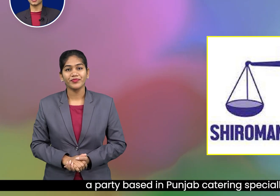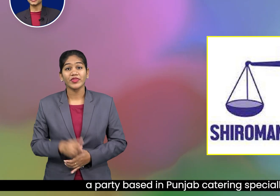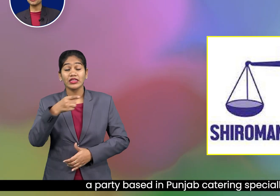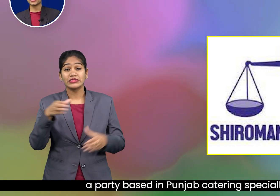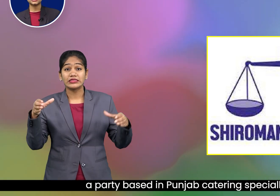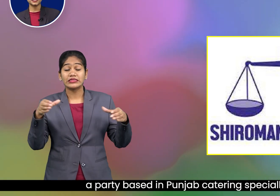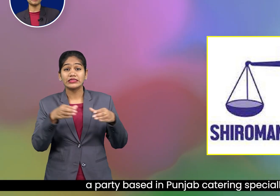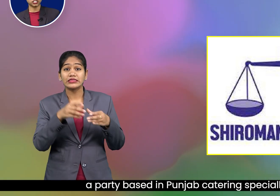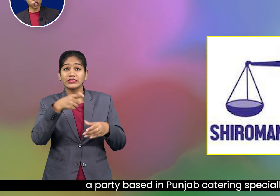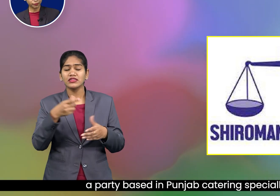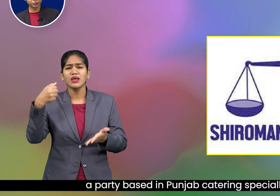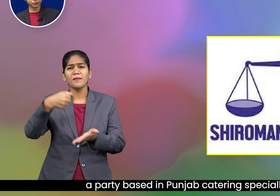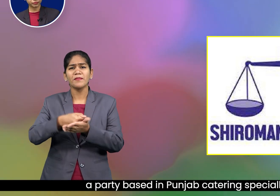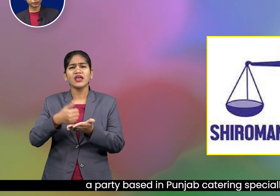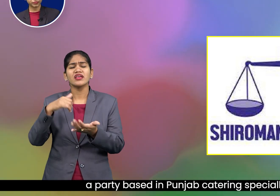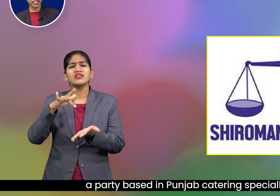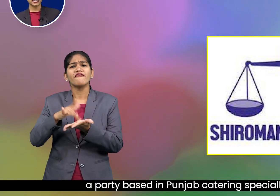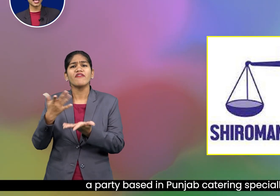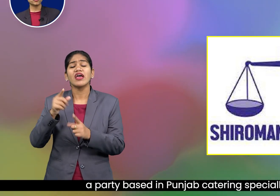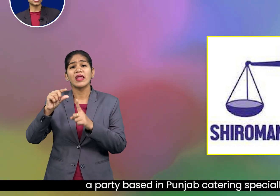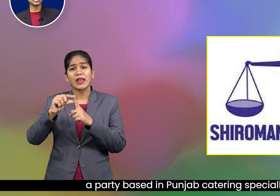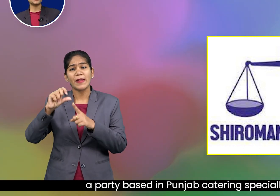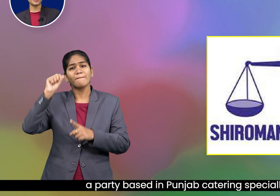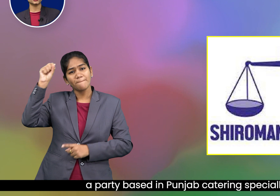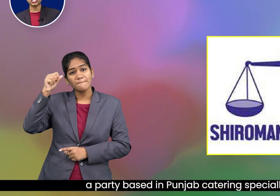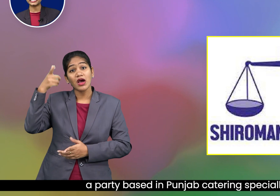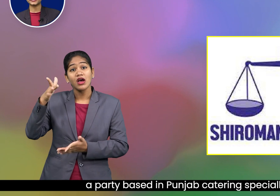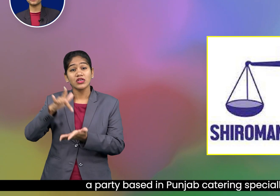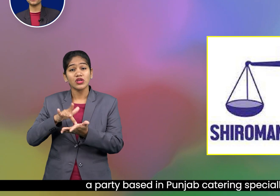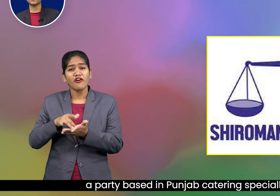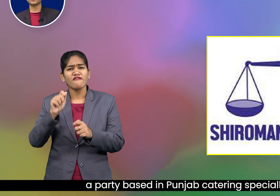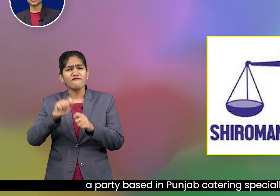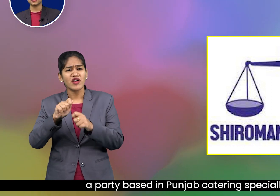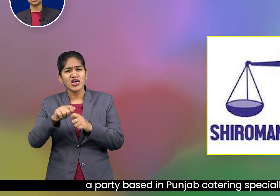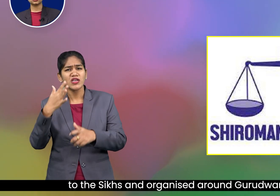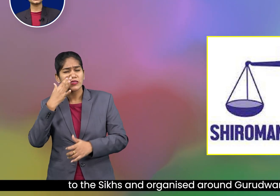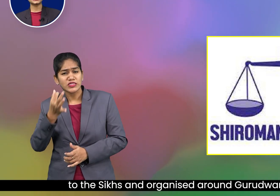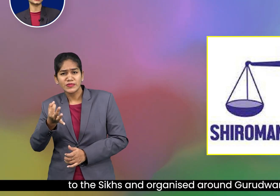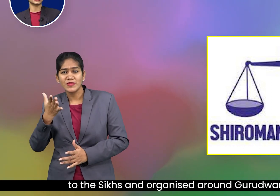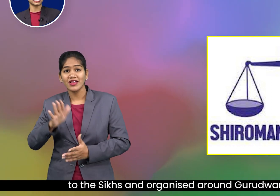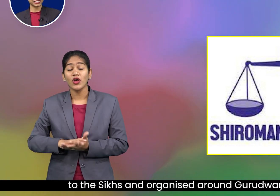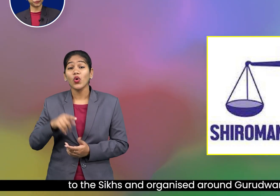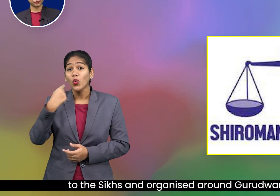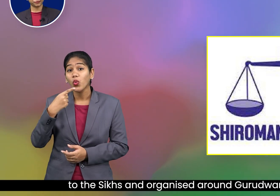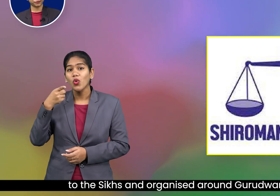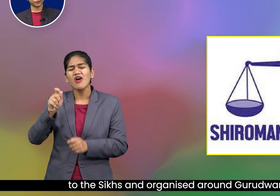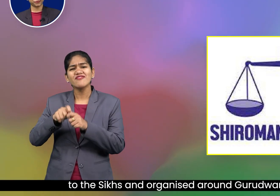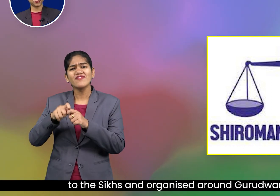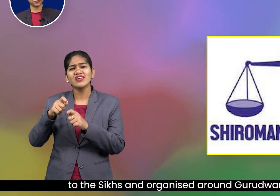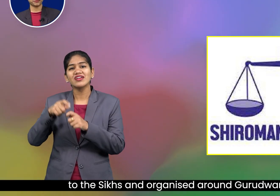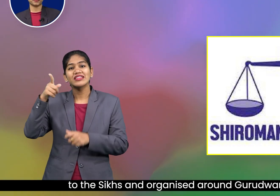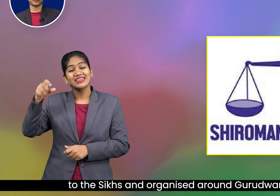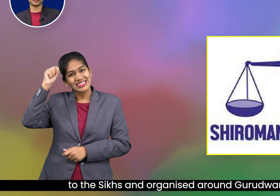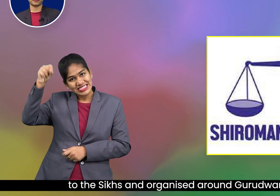a party based in Punjab, catering specially to the Sikhs